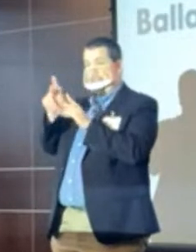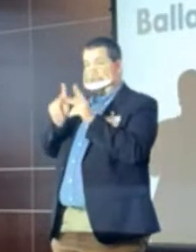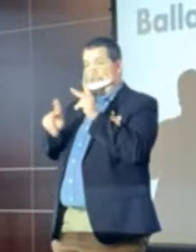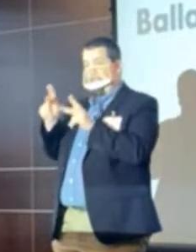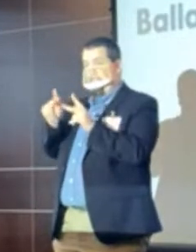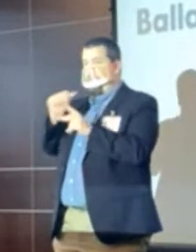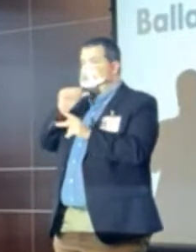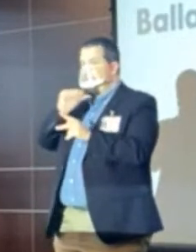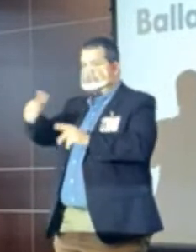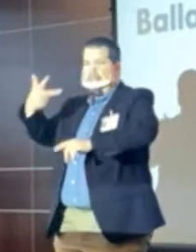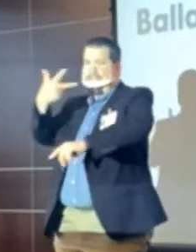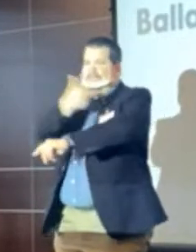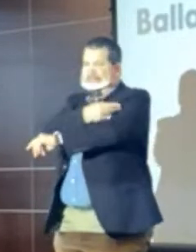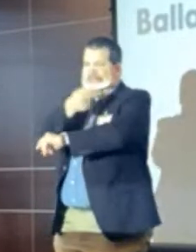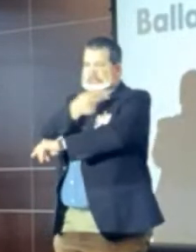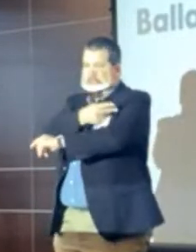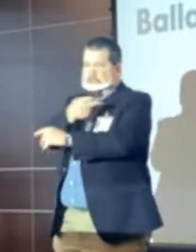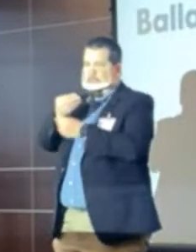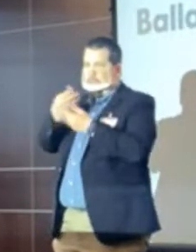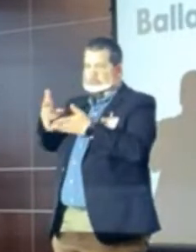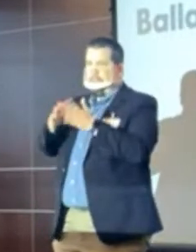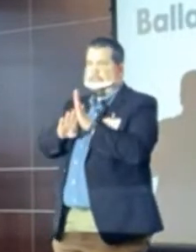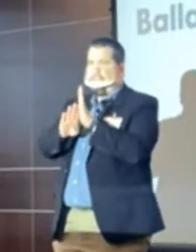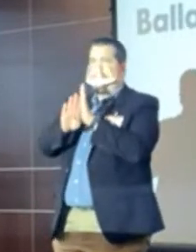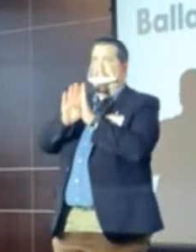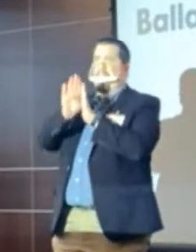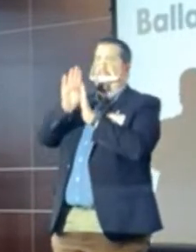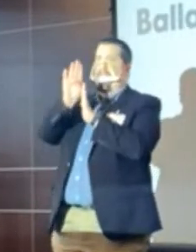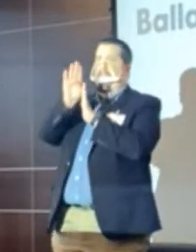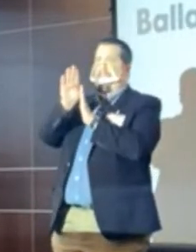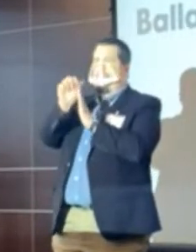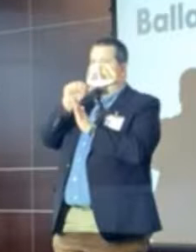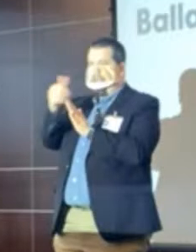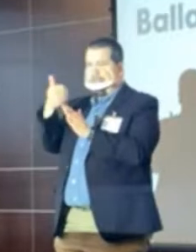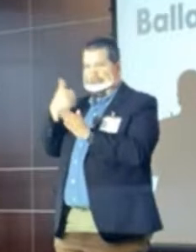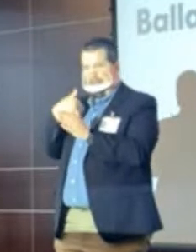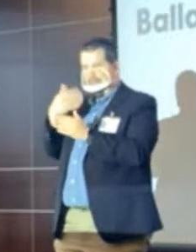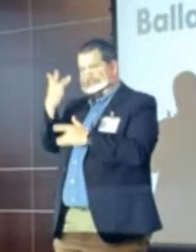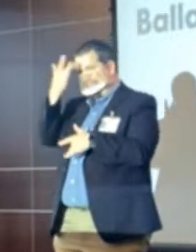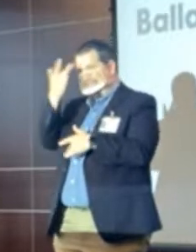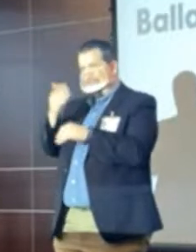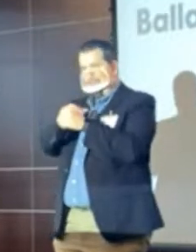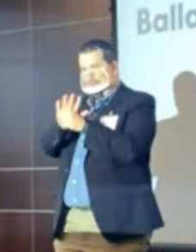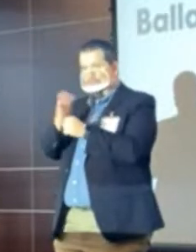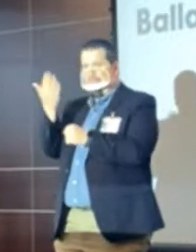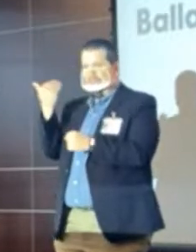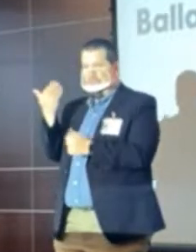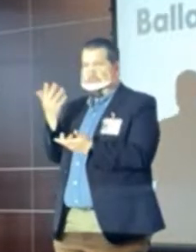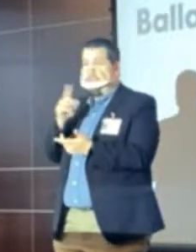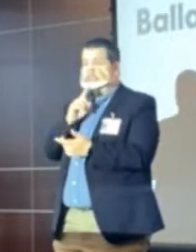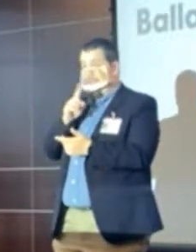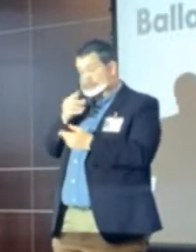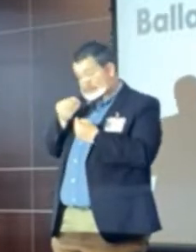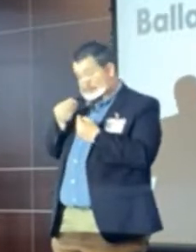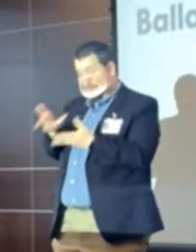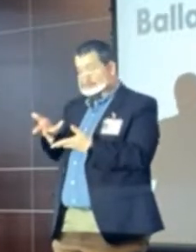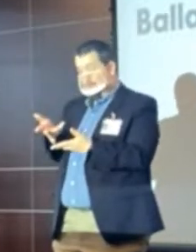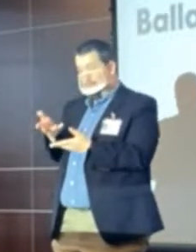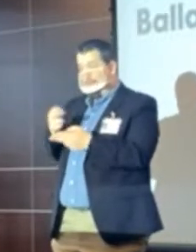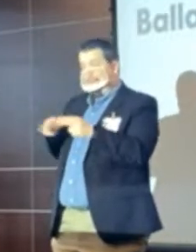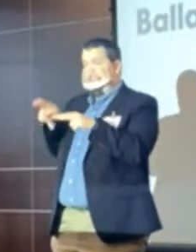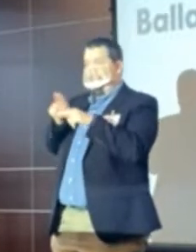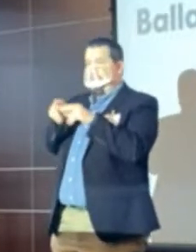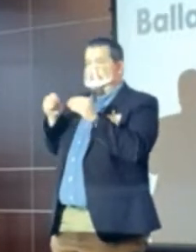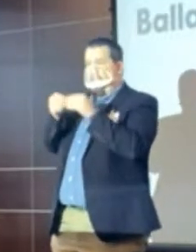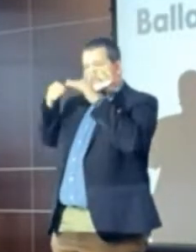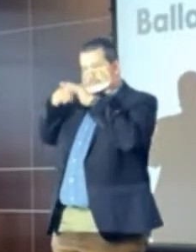who are not vaccinated and have not had COVID-19 before. And so it really does create increased